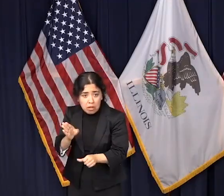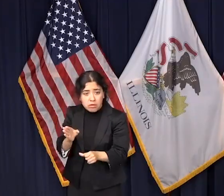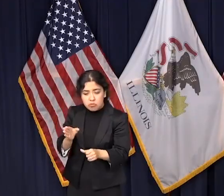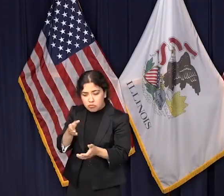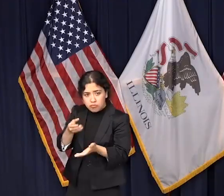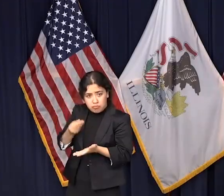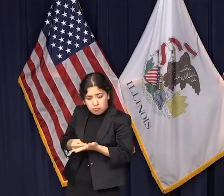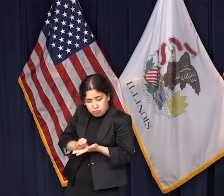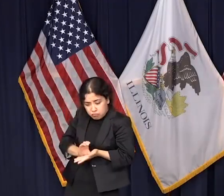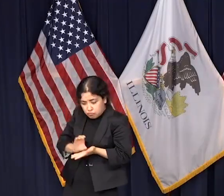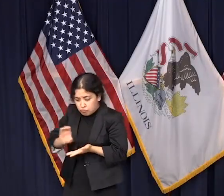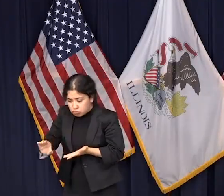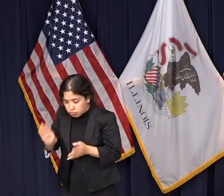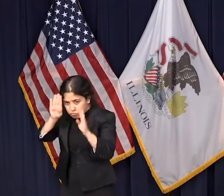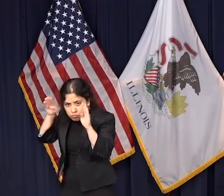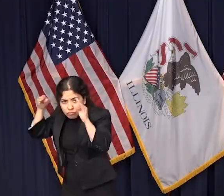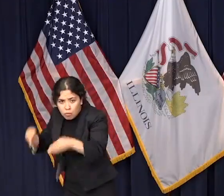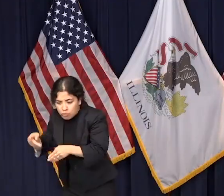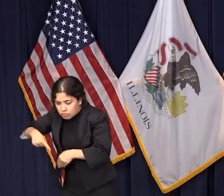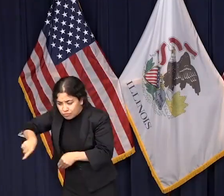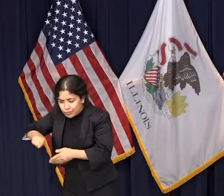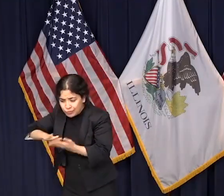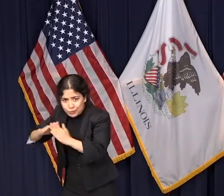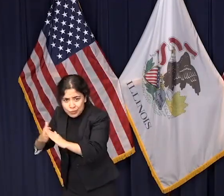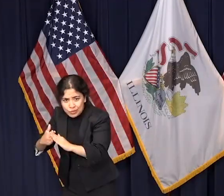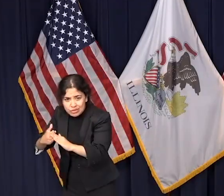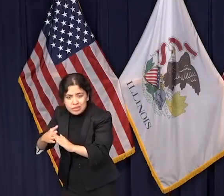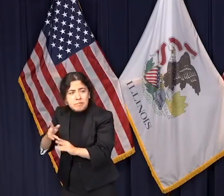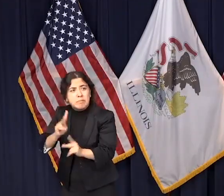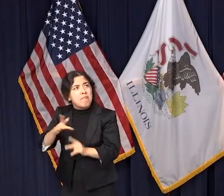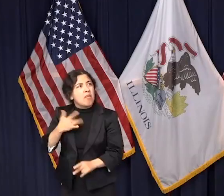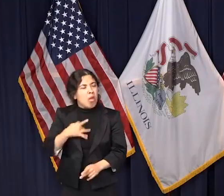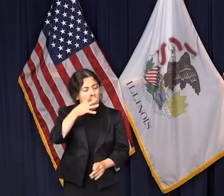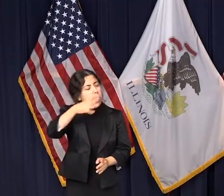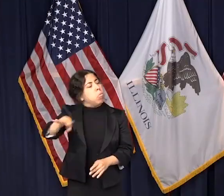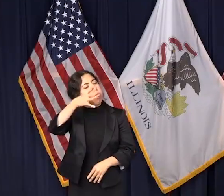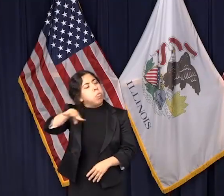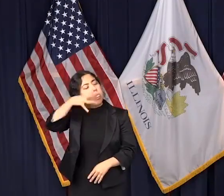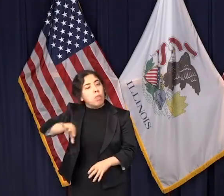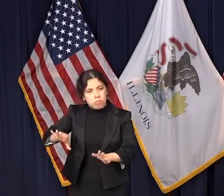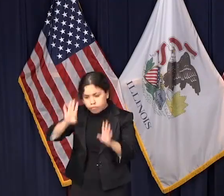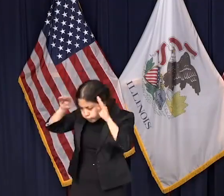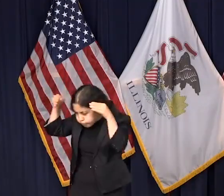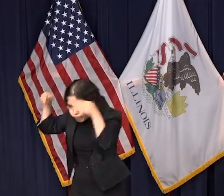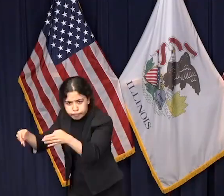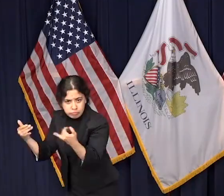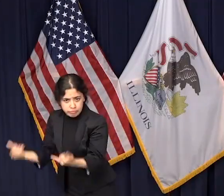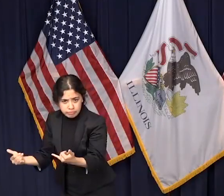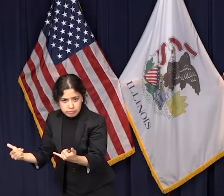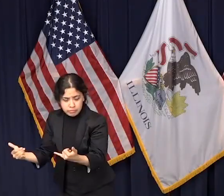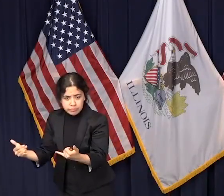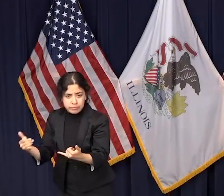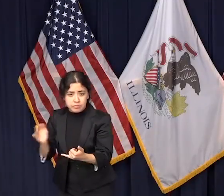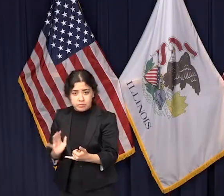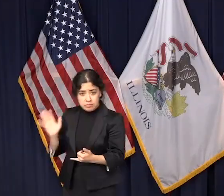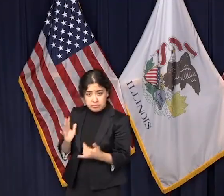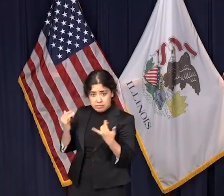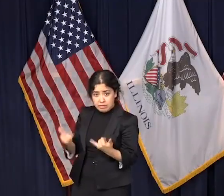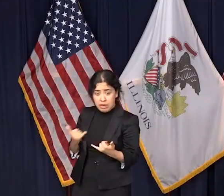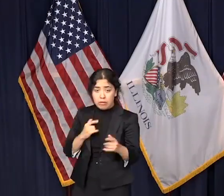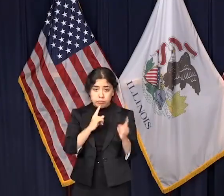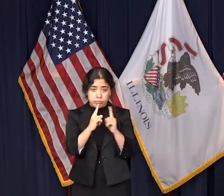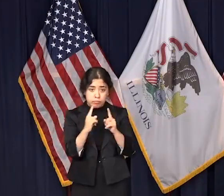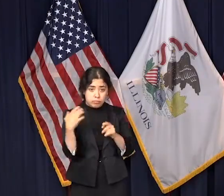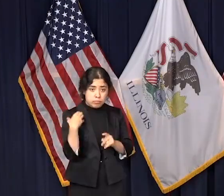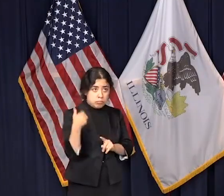long. Earlier today, I also spoke to the head of the Chicago office of the FBI to convey